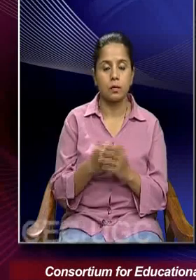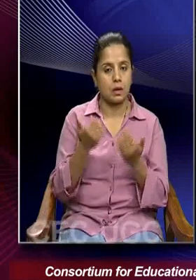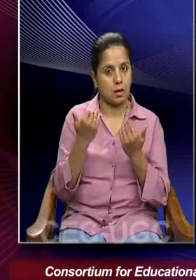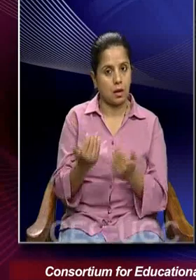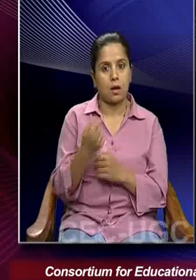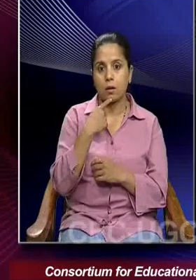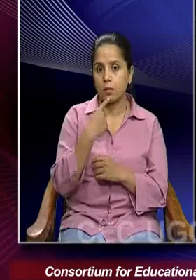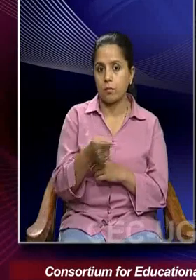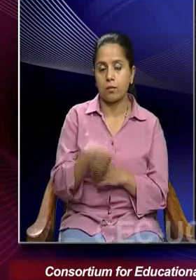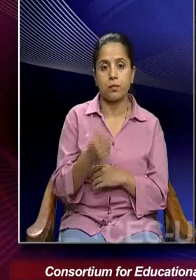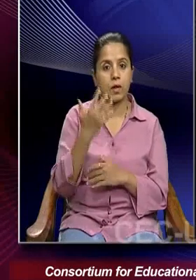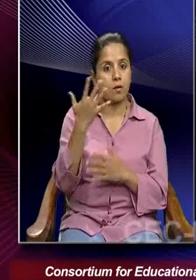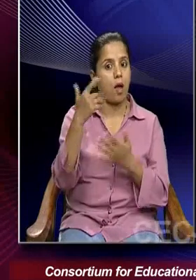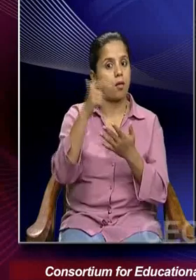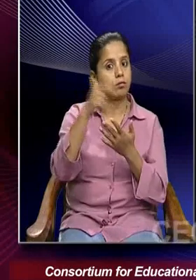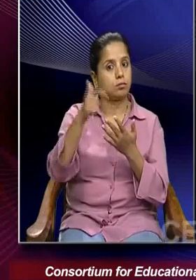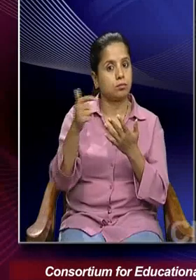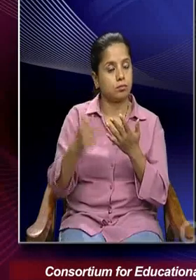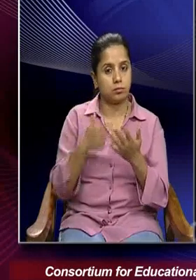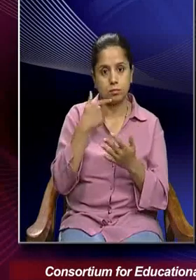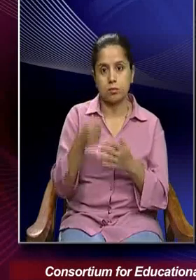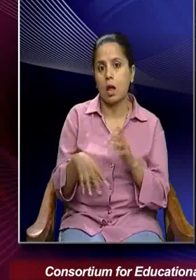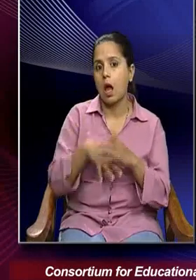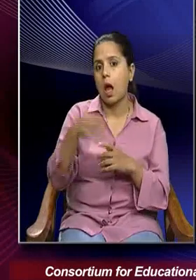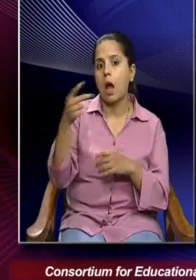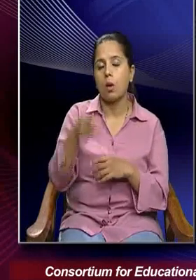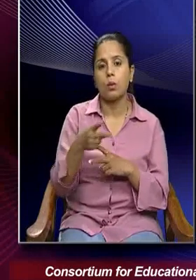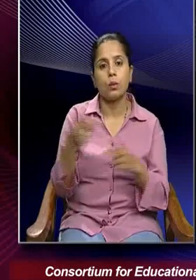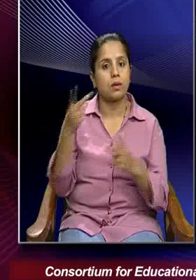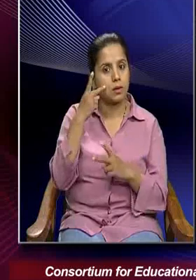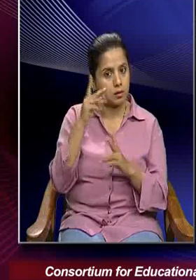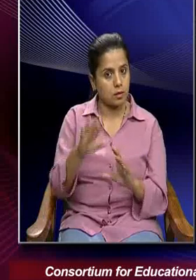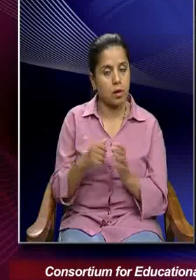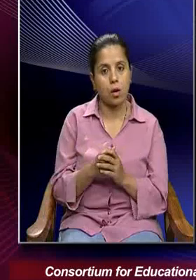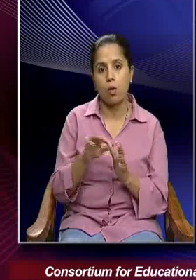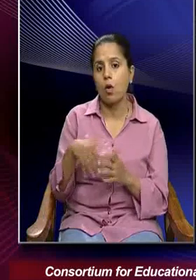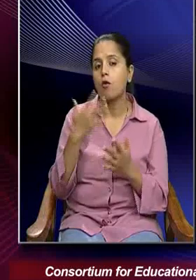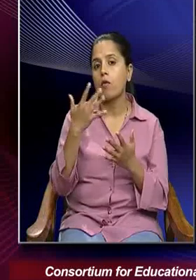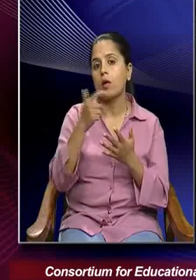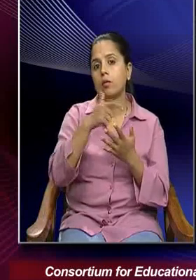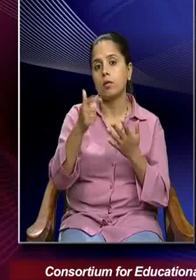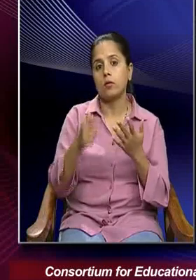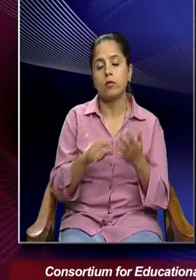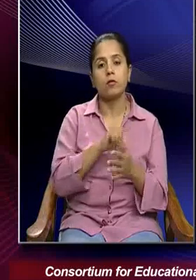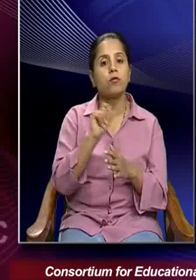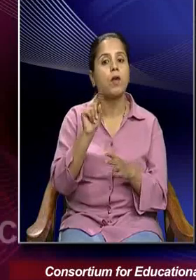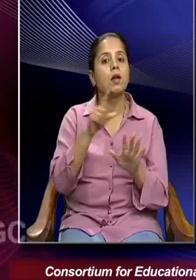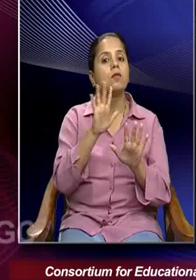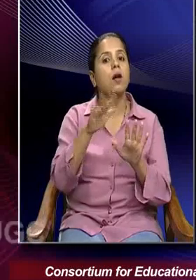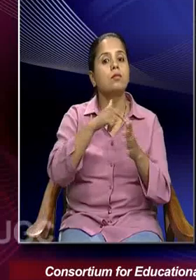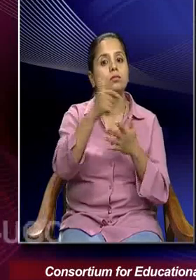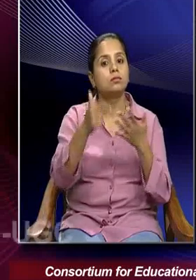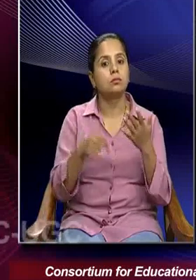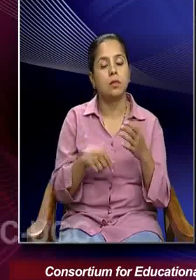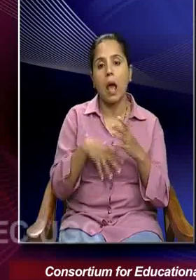Now these 5 external aids, or you can say these 5, the first 5 are called the